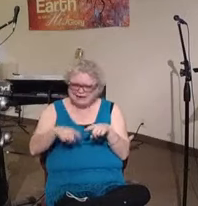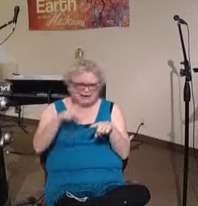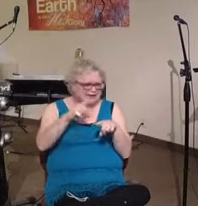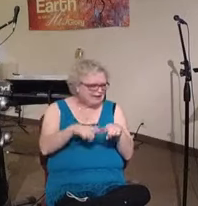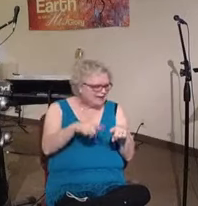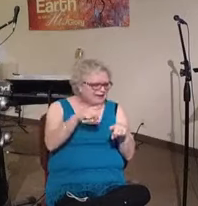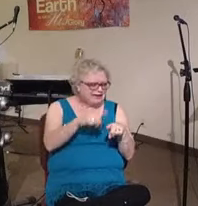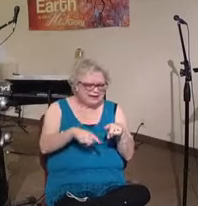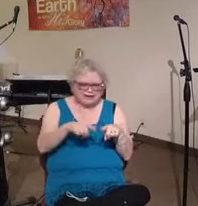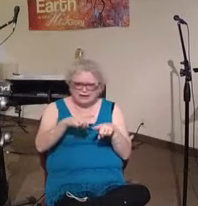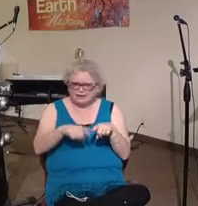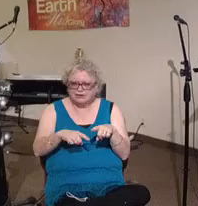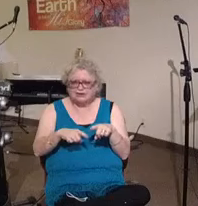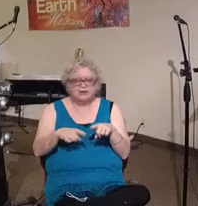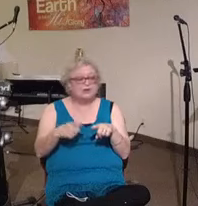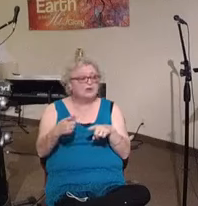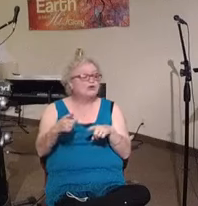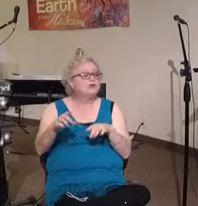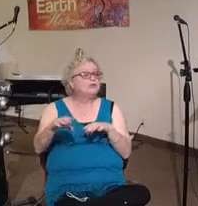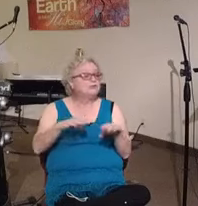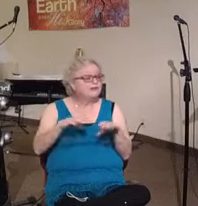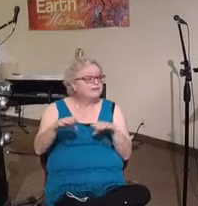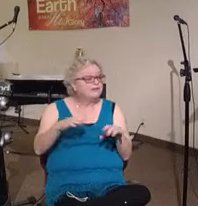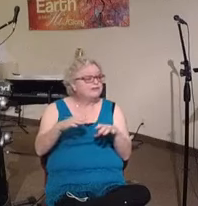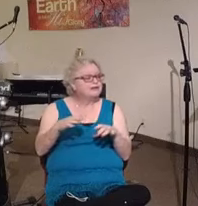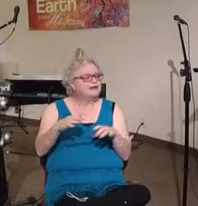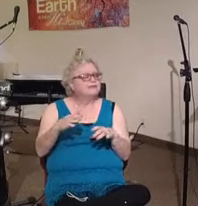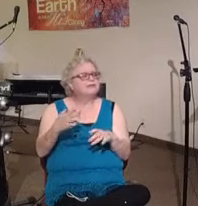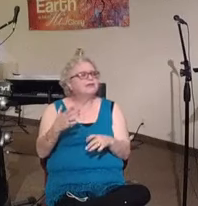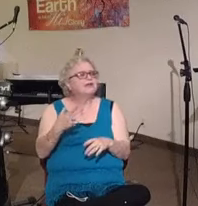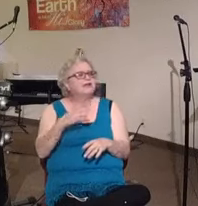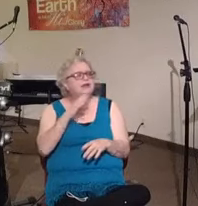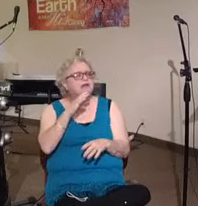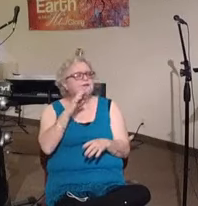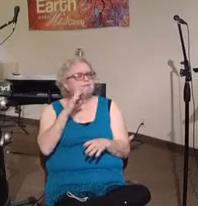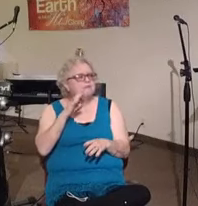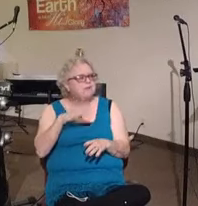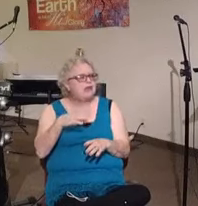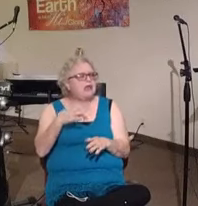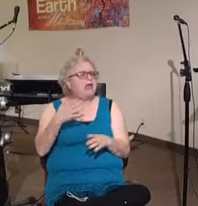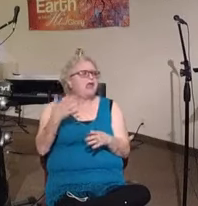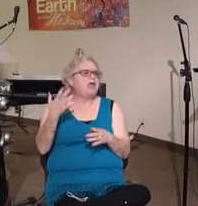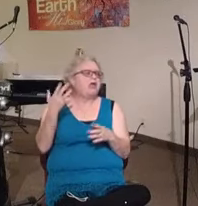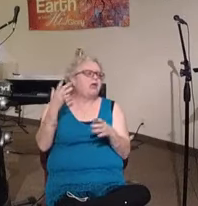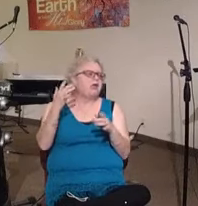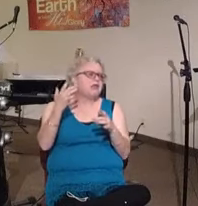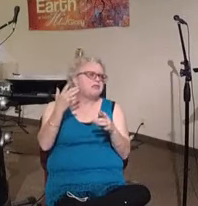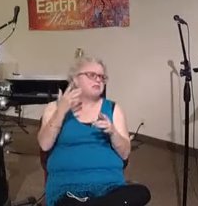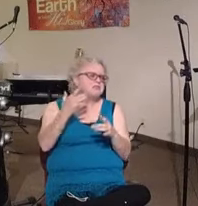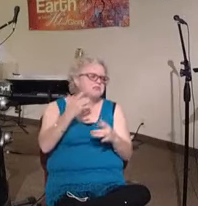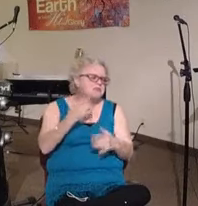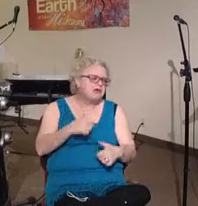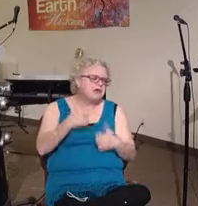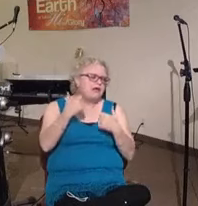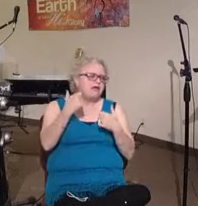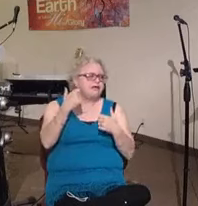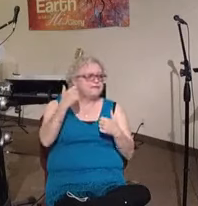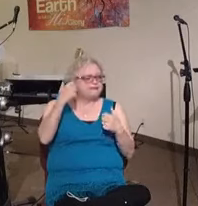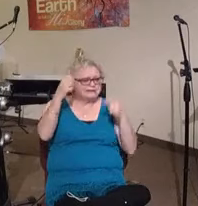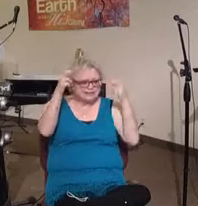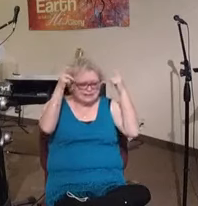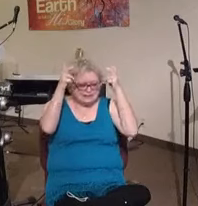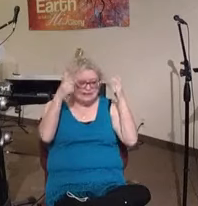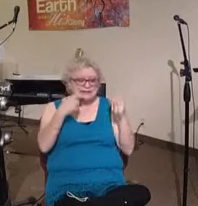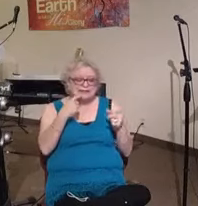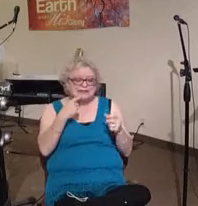And Eve might have been playing that old done me wrong song. I can't believe God's kept me from that. Satan says that I'm going